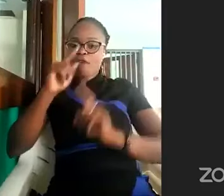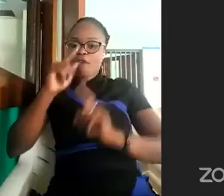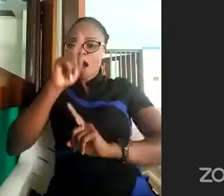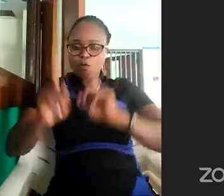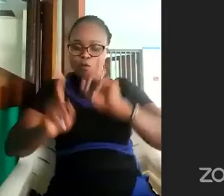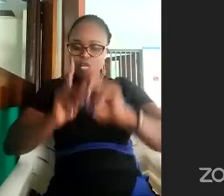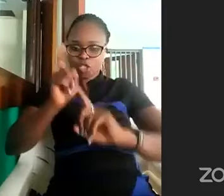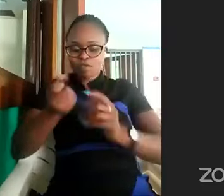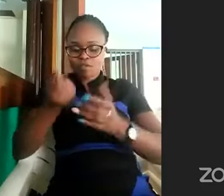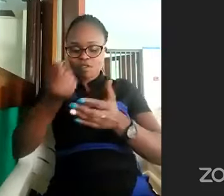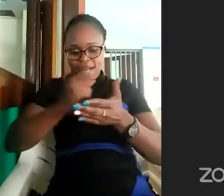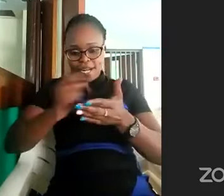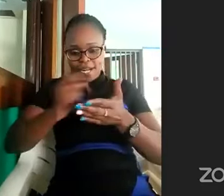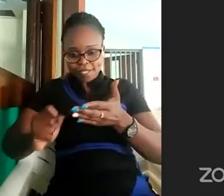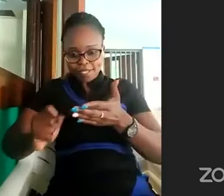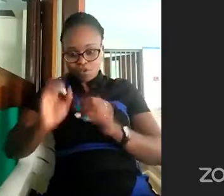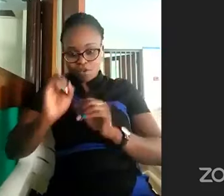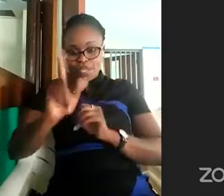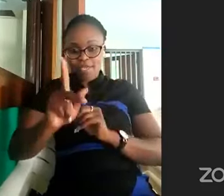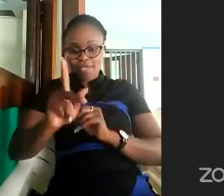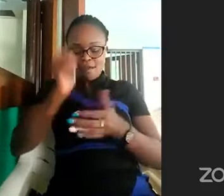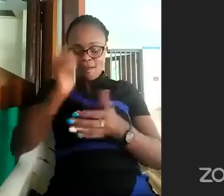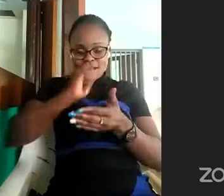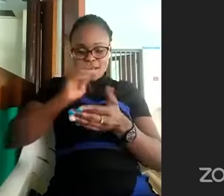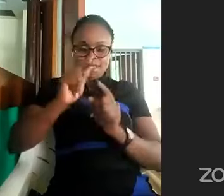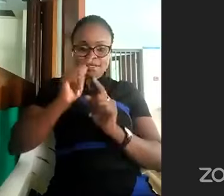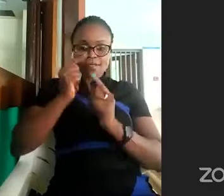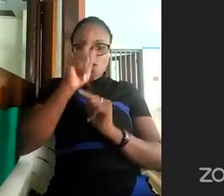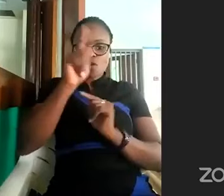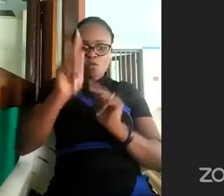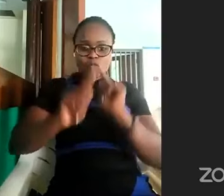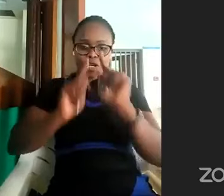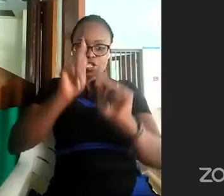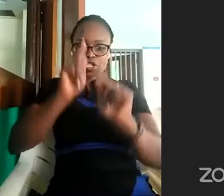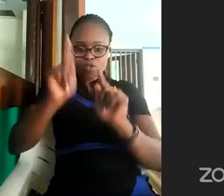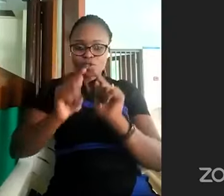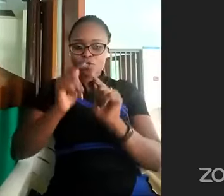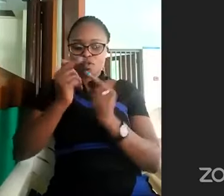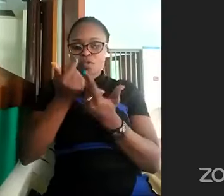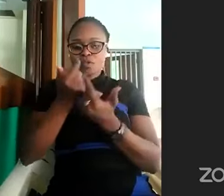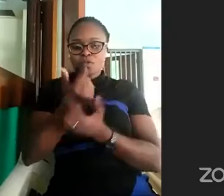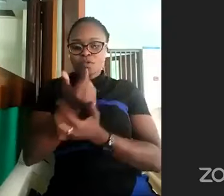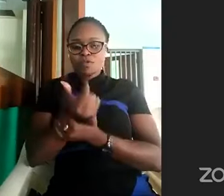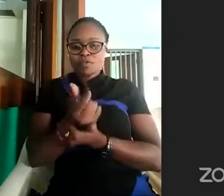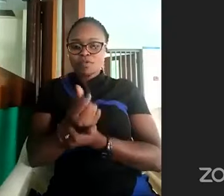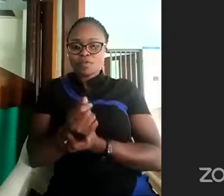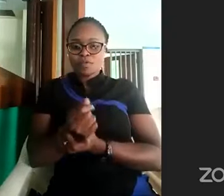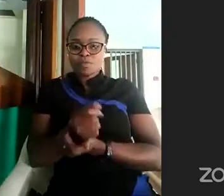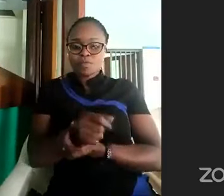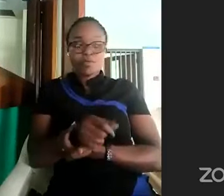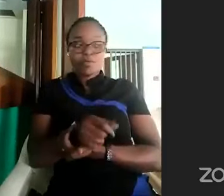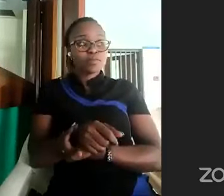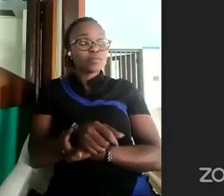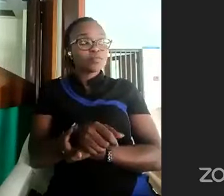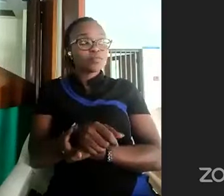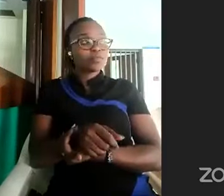we will really appreciate, because you're going to ask these questions after the last session or the last presenters